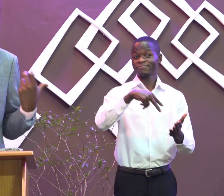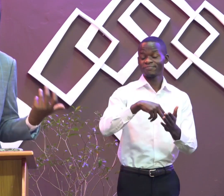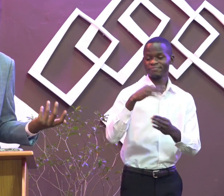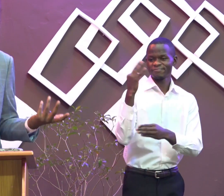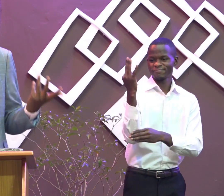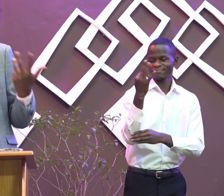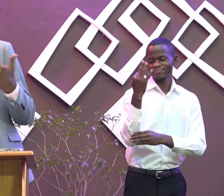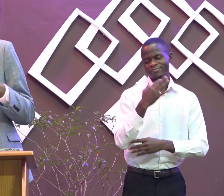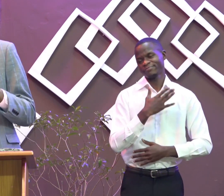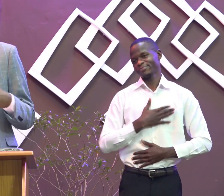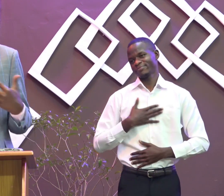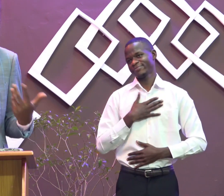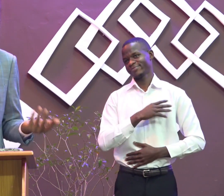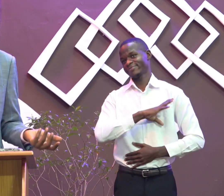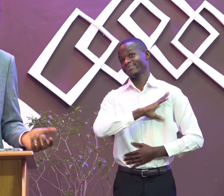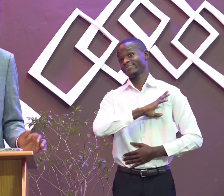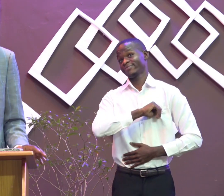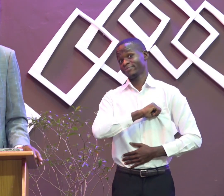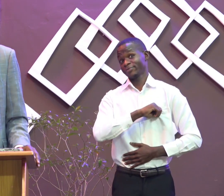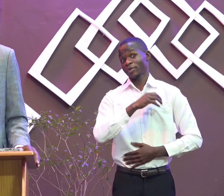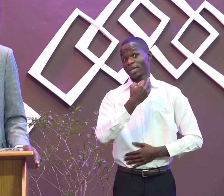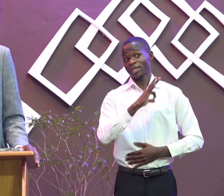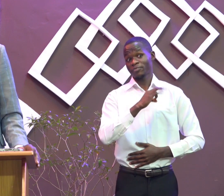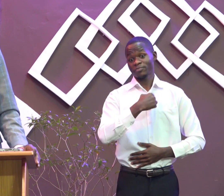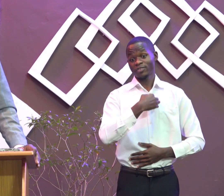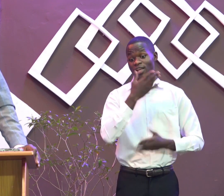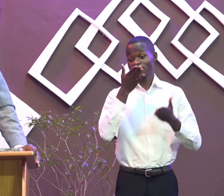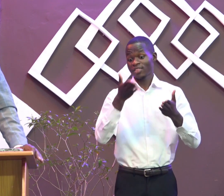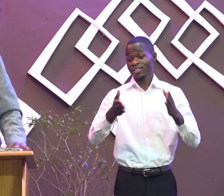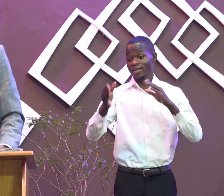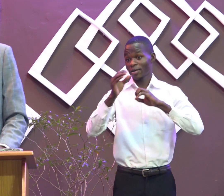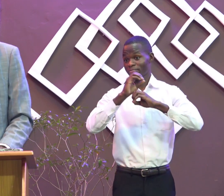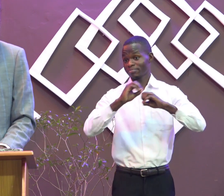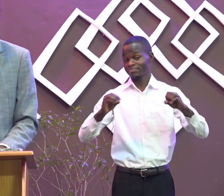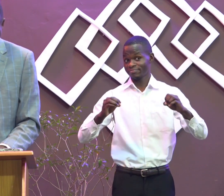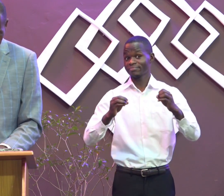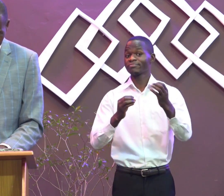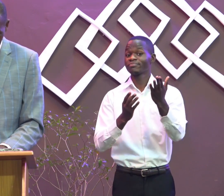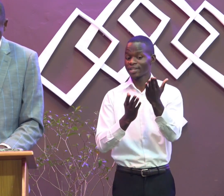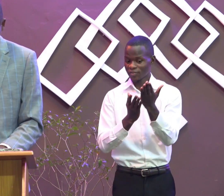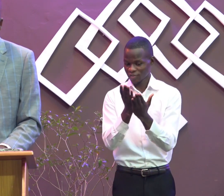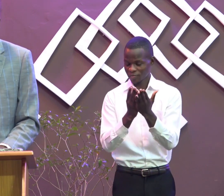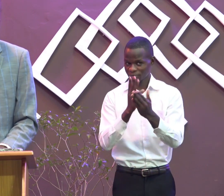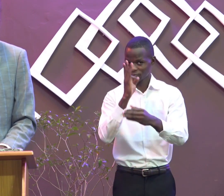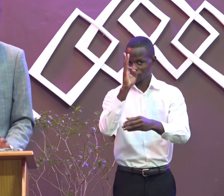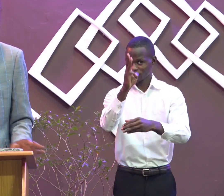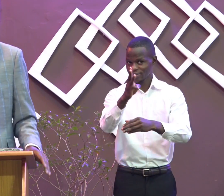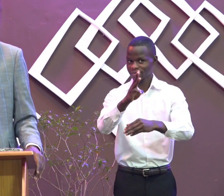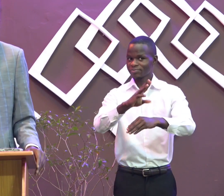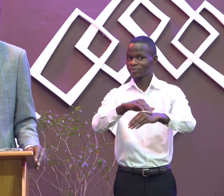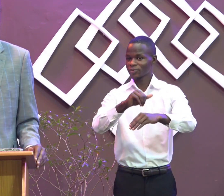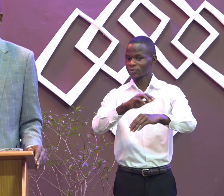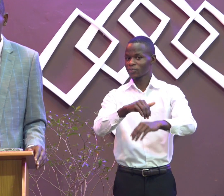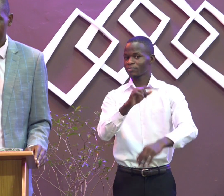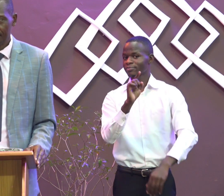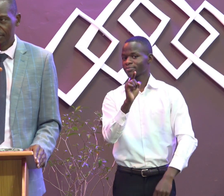sirinye. Nipaja kuita. So he told me, let's wait. I might go and stand. But